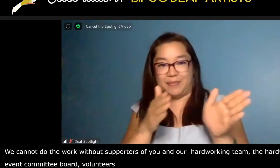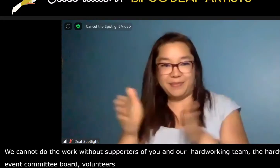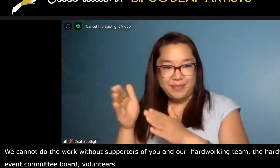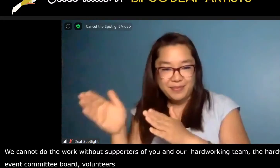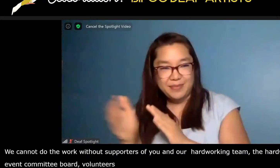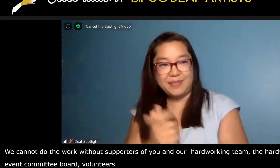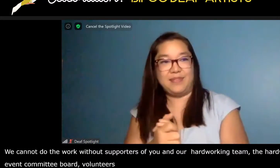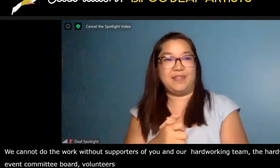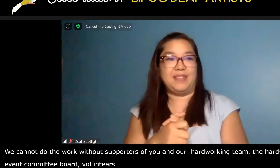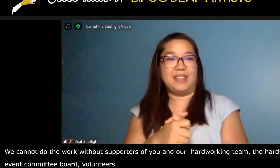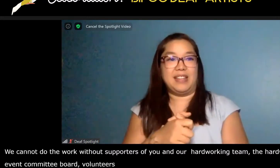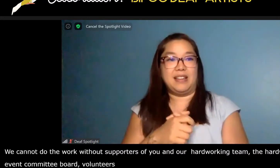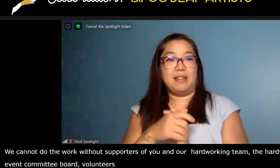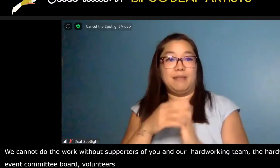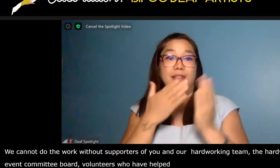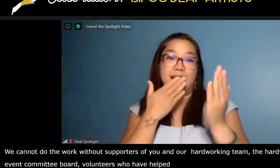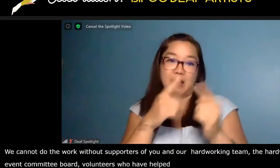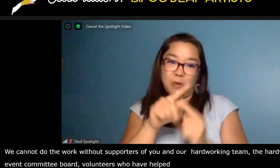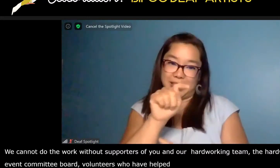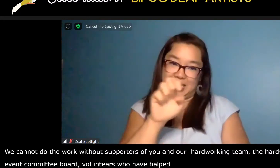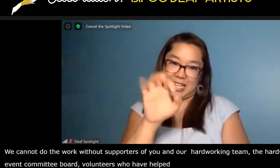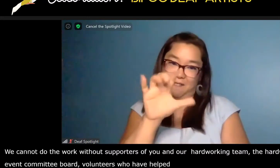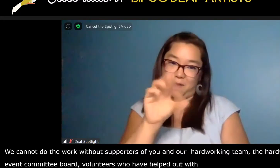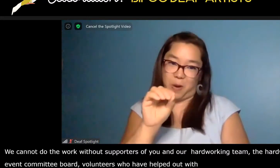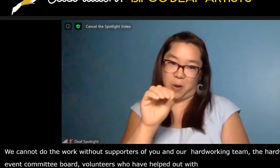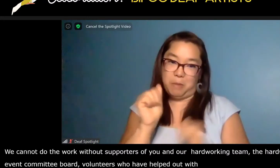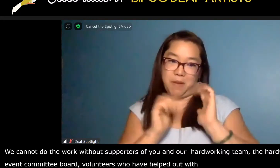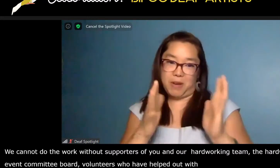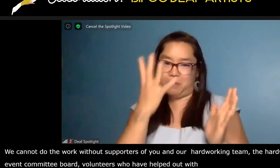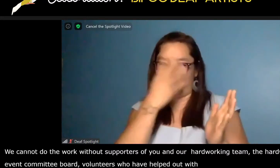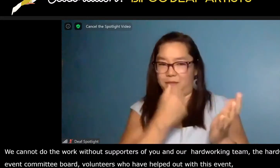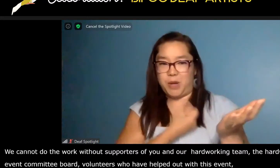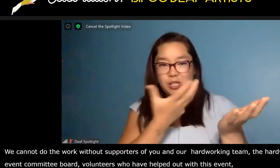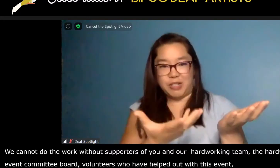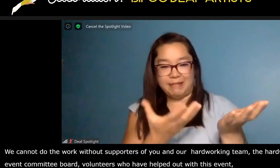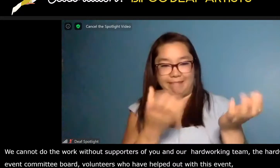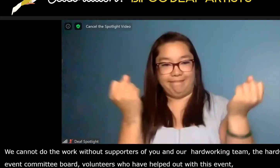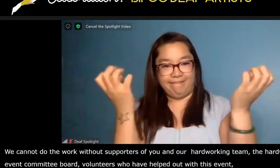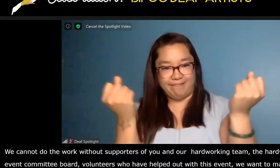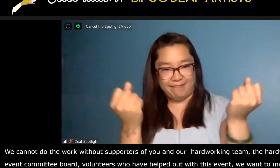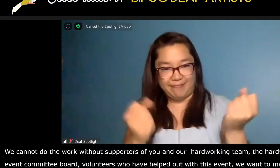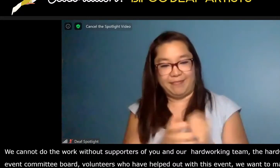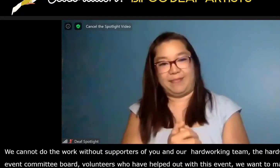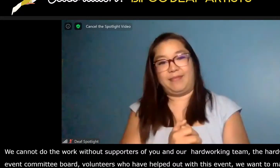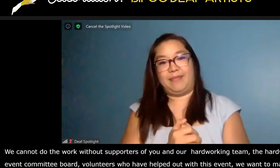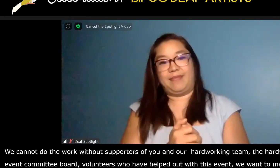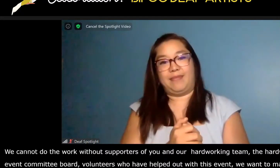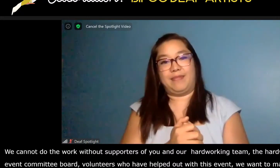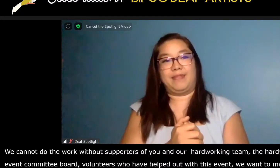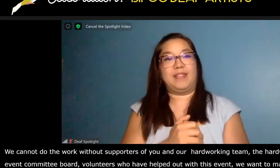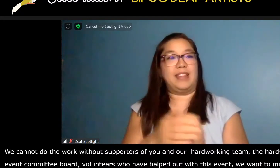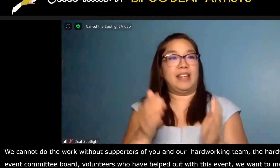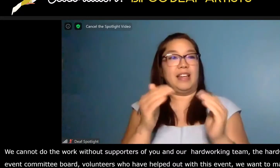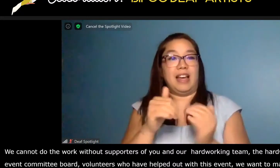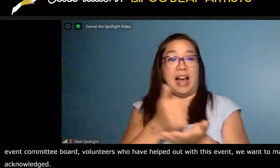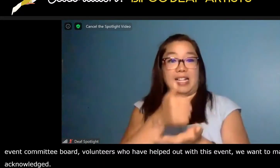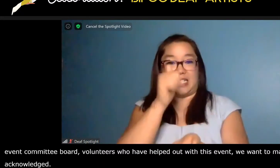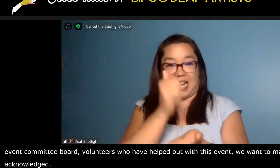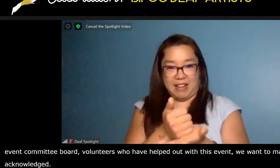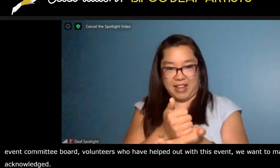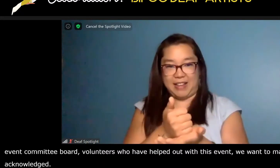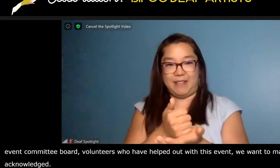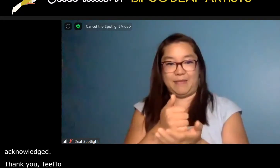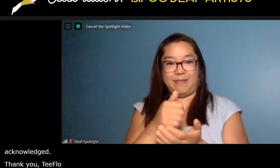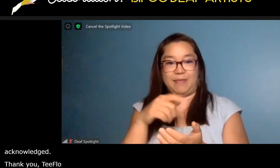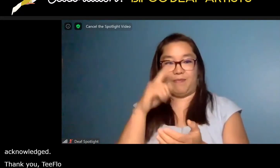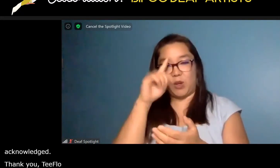who have helped out with this event. We want to make sure that they are all acknowledged. Thank you, TeeFlo, for that beautiful poem that you shared